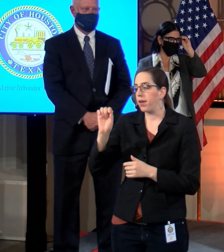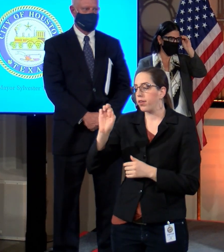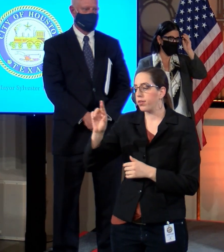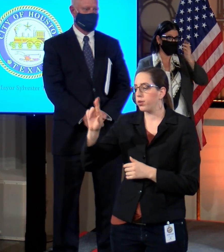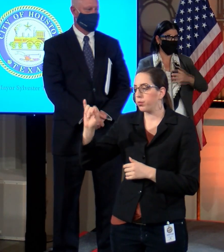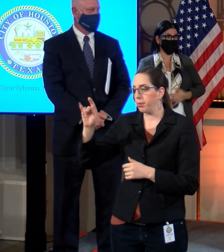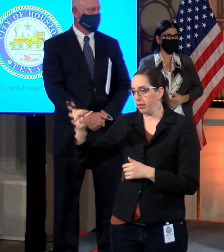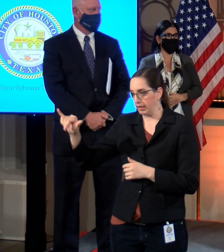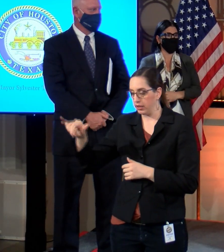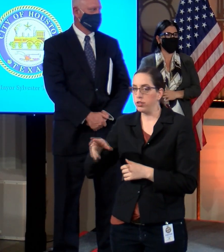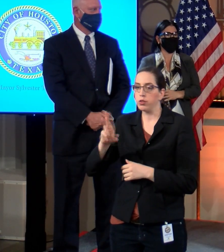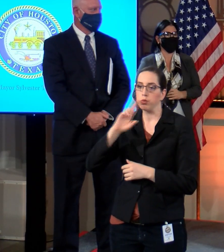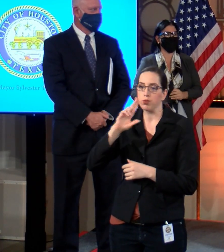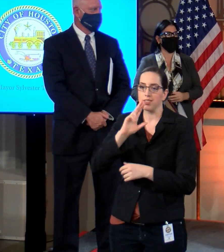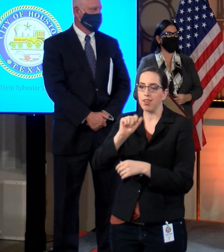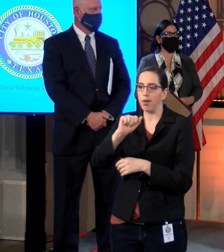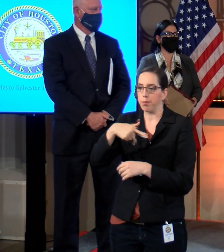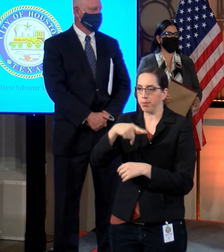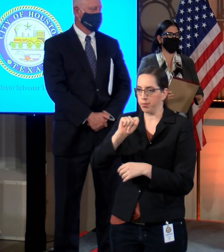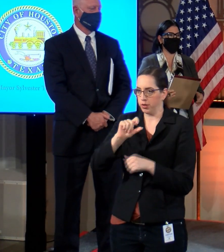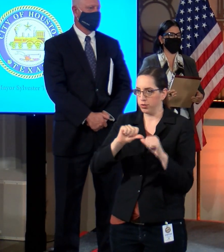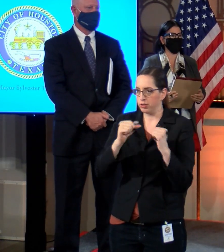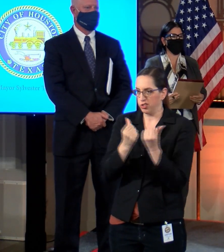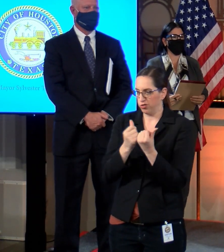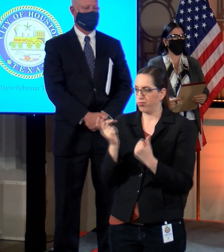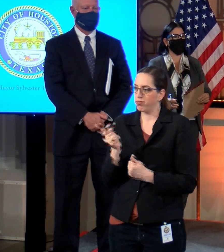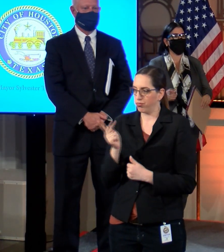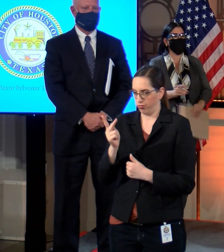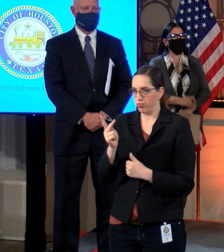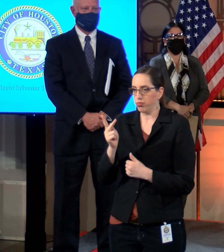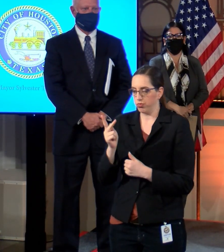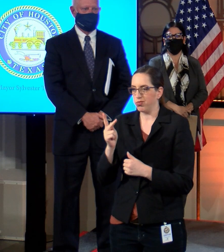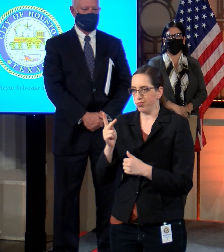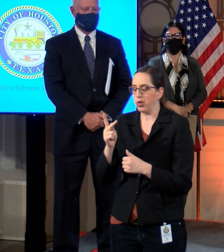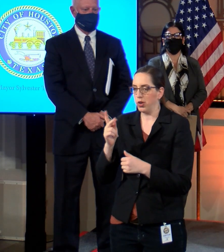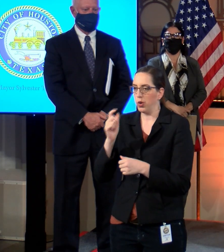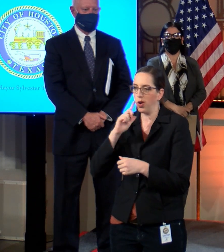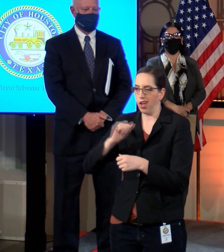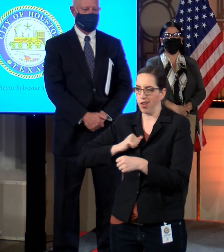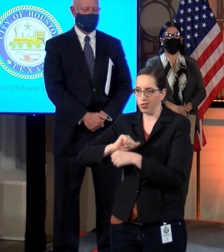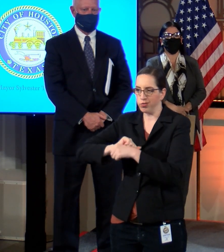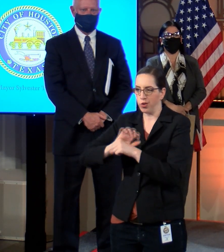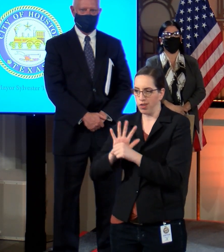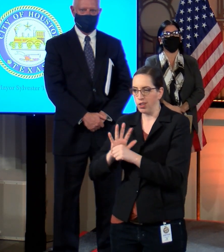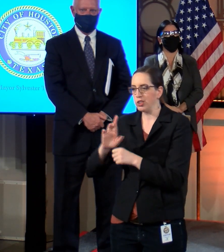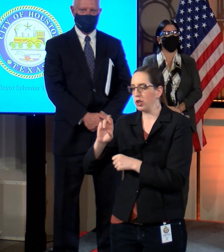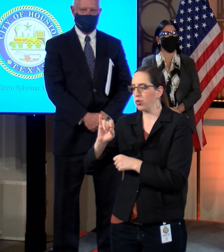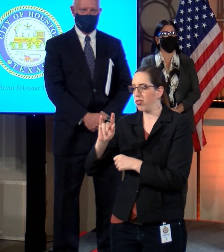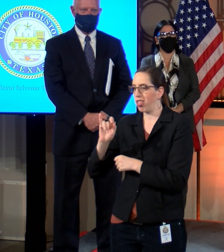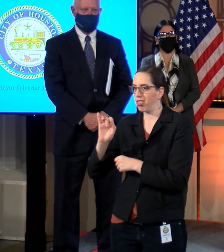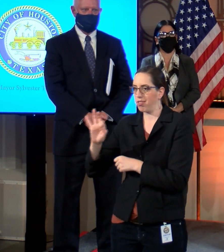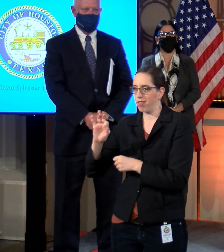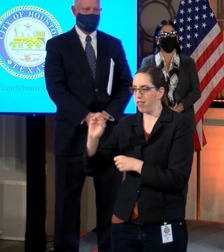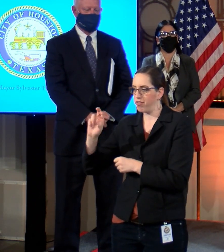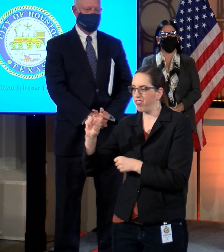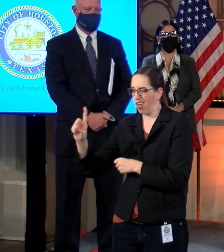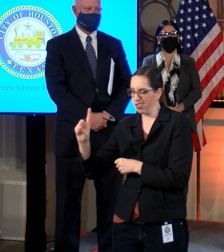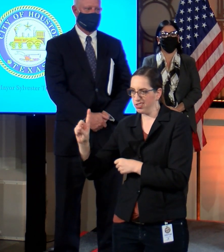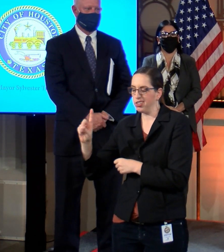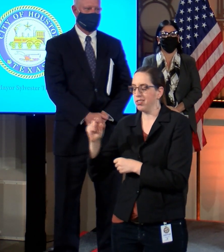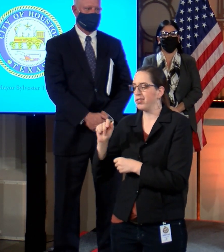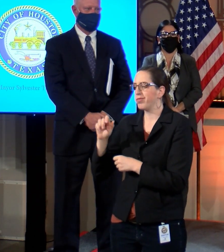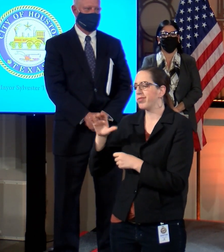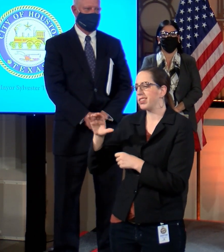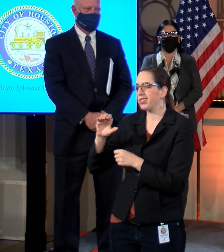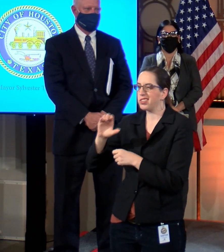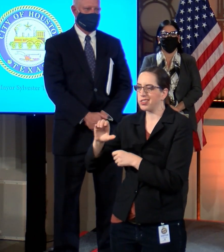Houston Apartment Association, this program will be funded by the Coronavirus Relief Fund, part of the Coronavirus Aid, Relief,